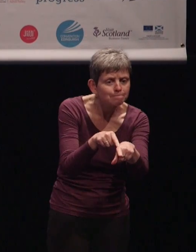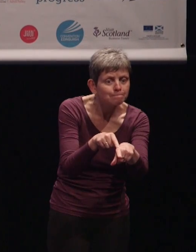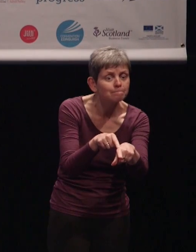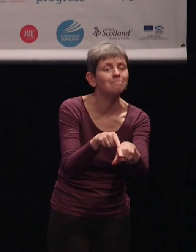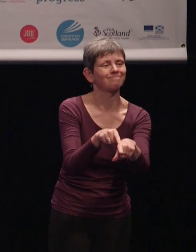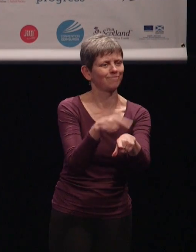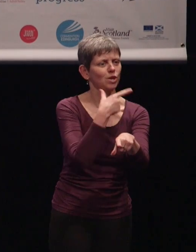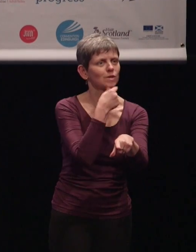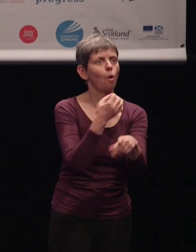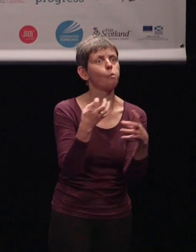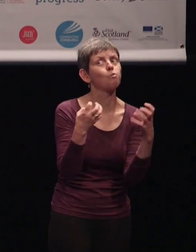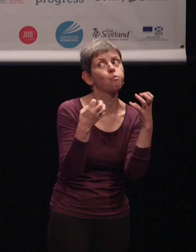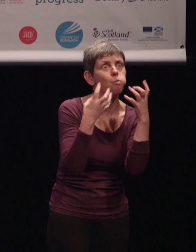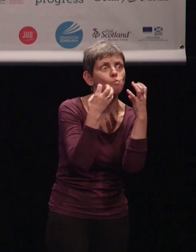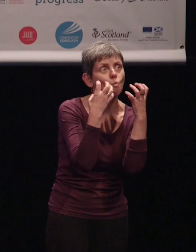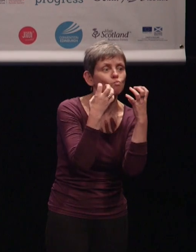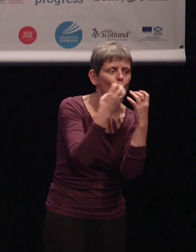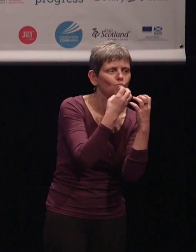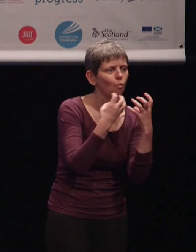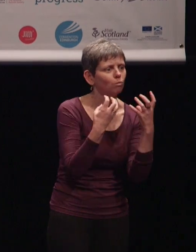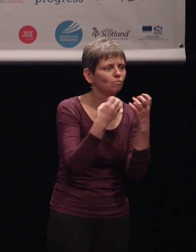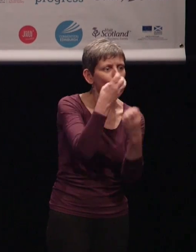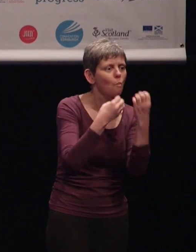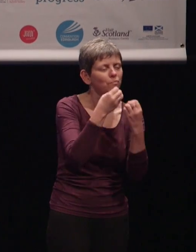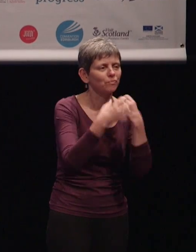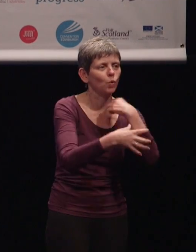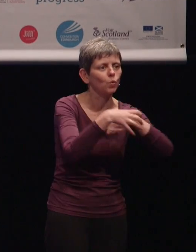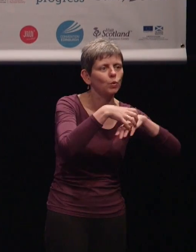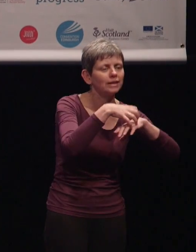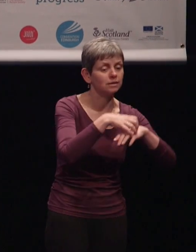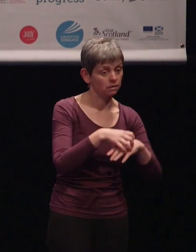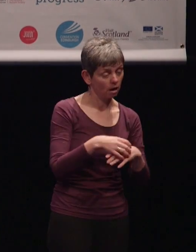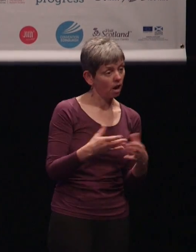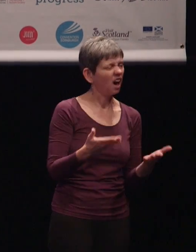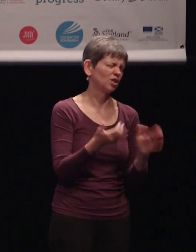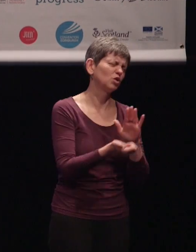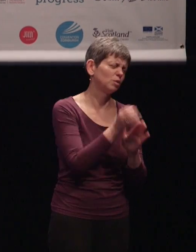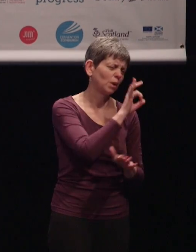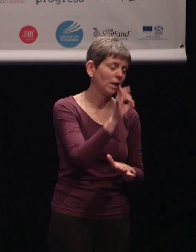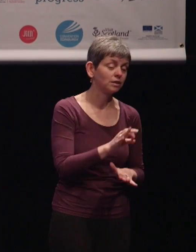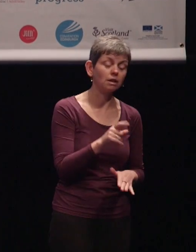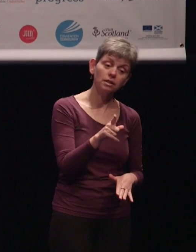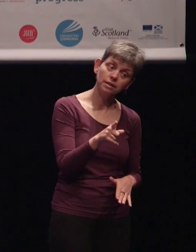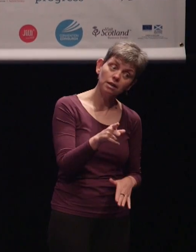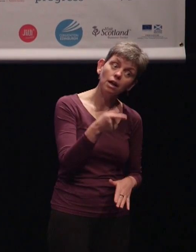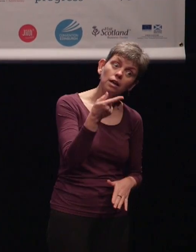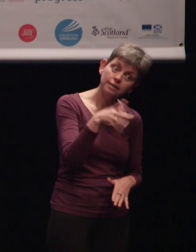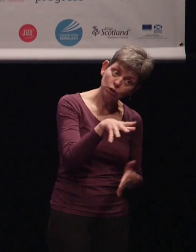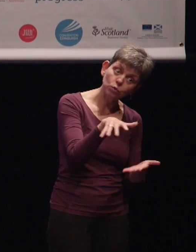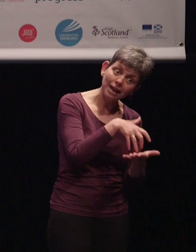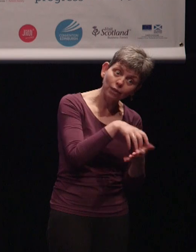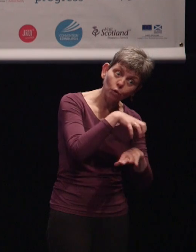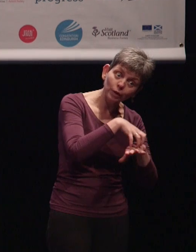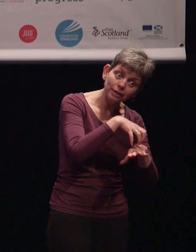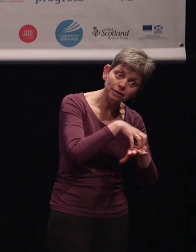of cookies behind the sofa. And I asked him, it was a rather stupid question actually, but I asked him, did you take